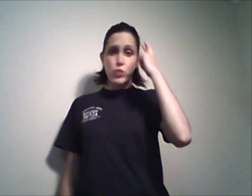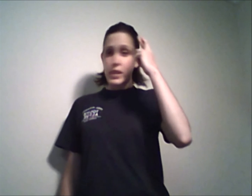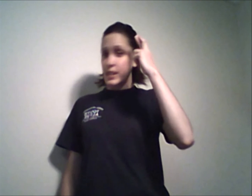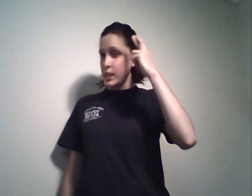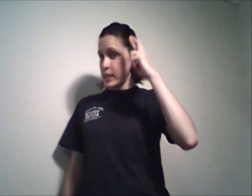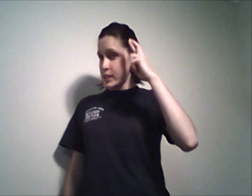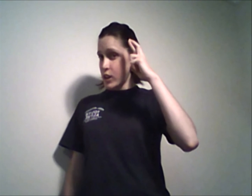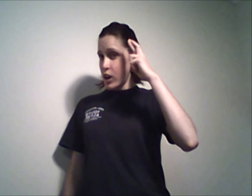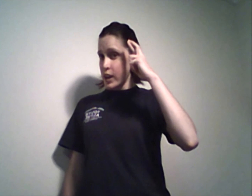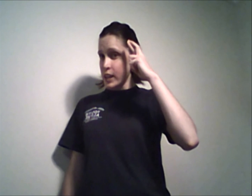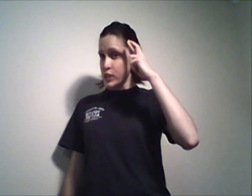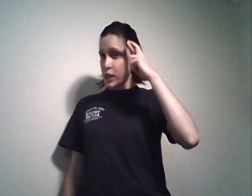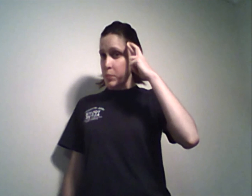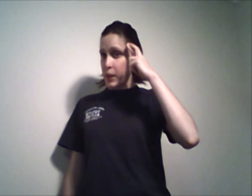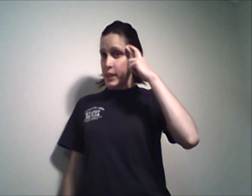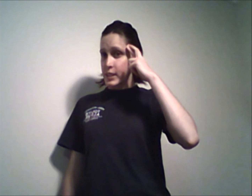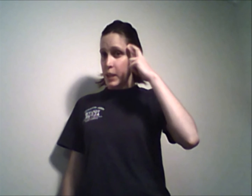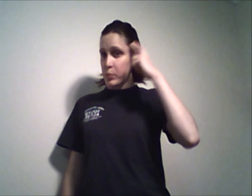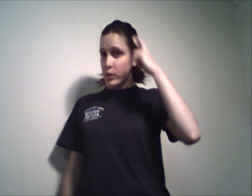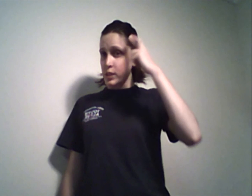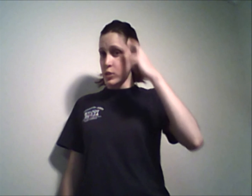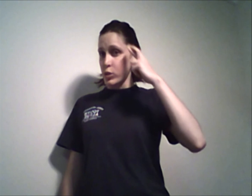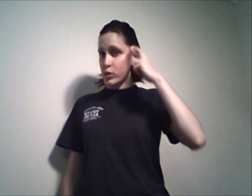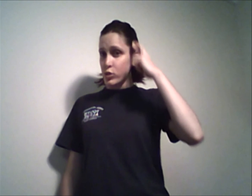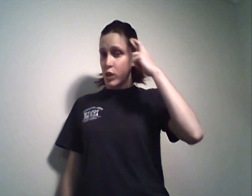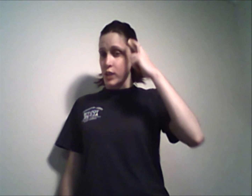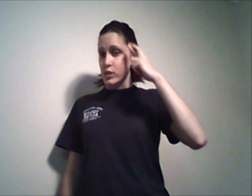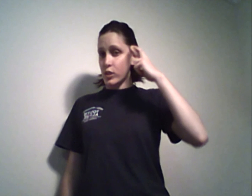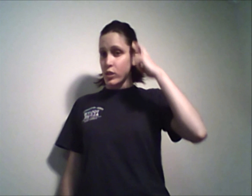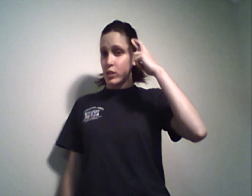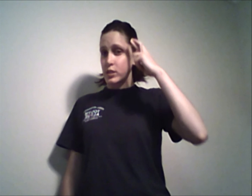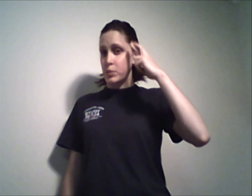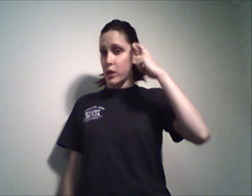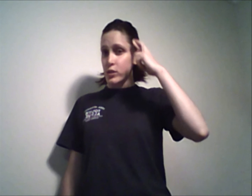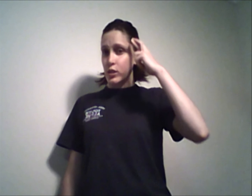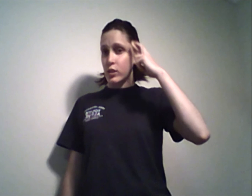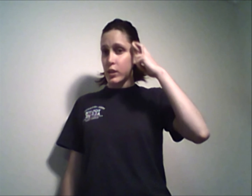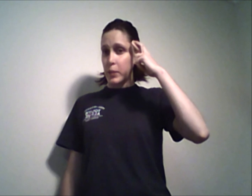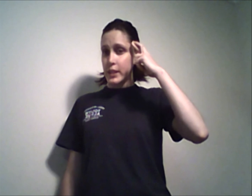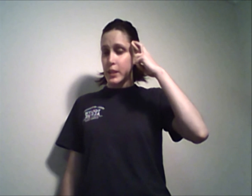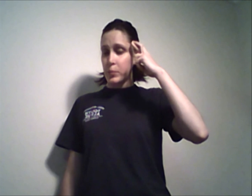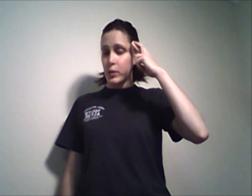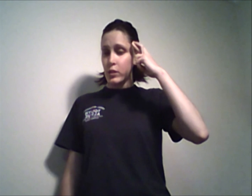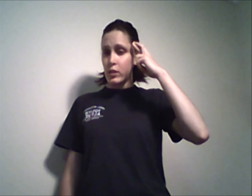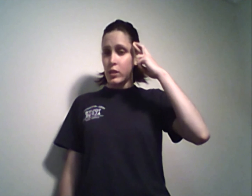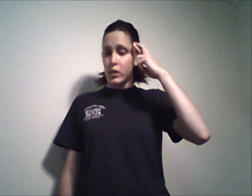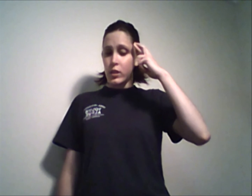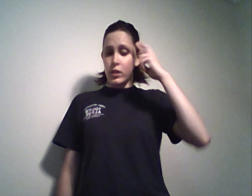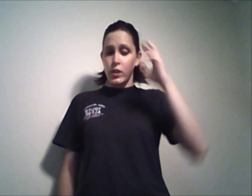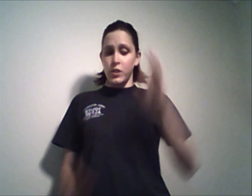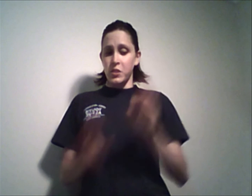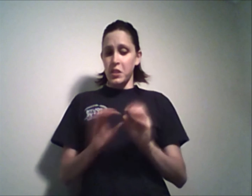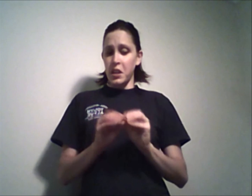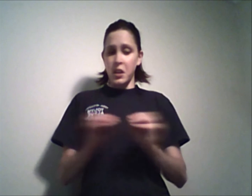reason. That's the R hand shape by the temple, and it's going to draw a circle, small circle there by the temple. So